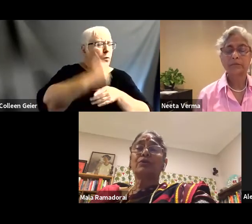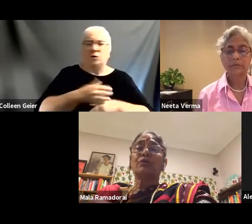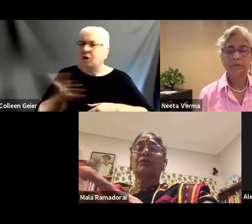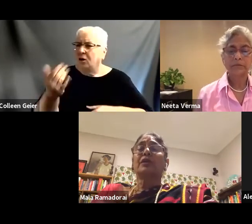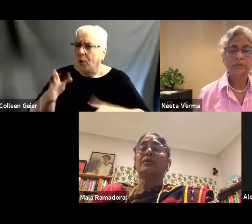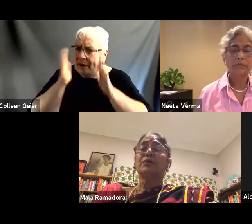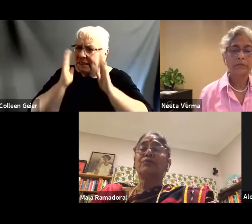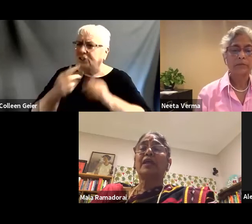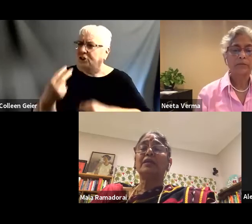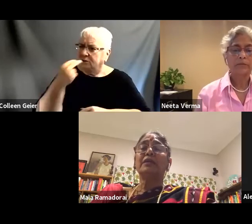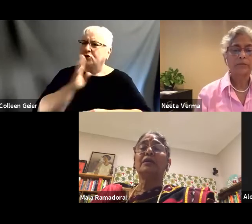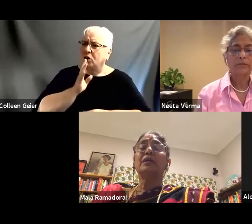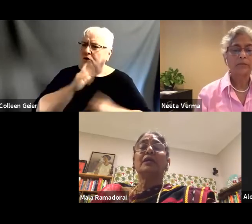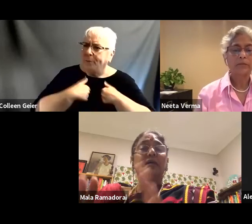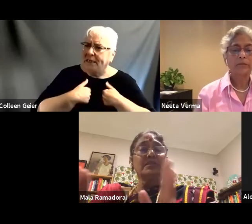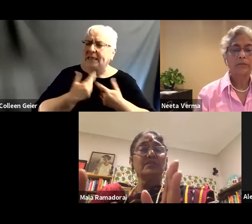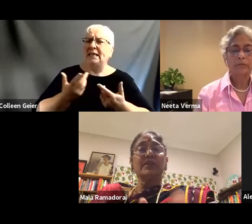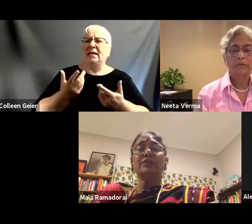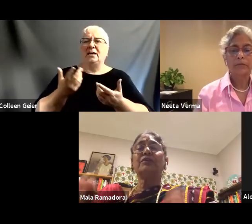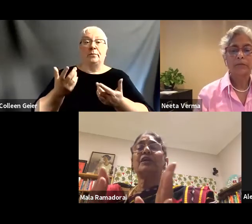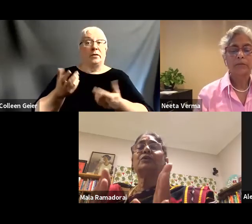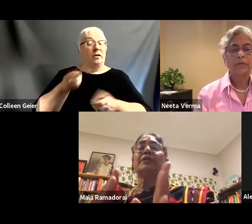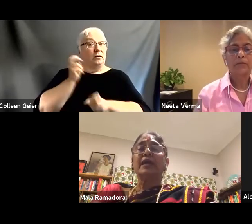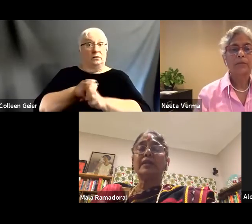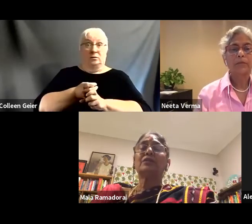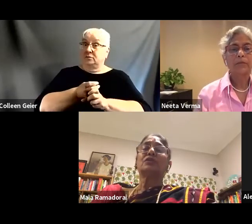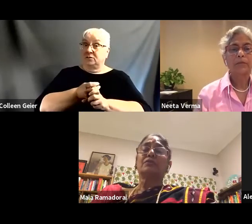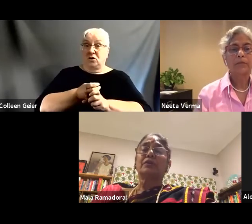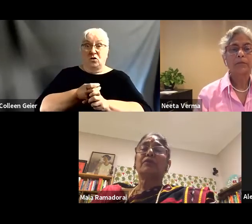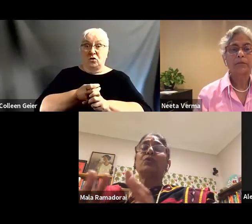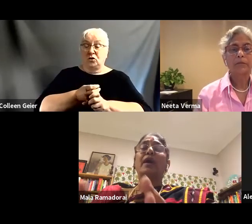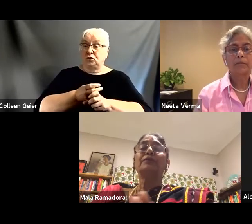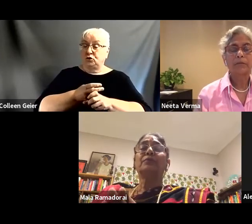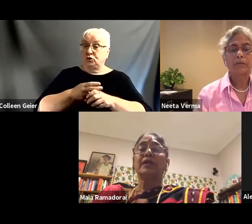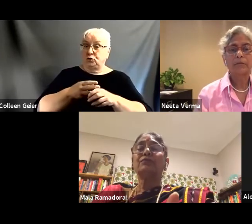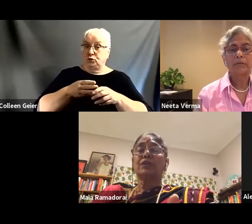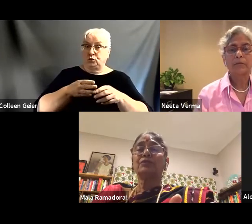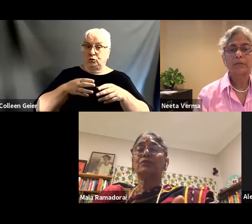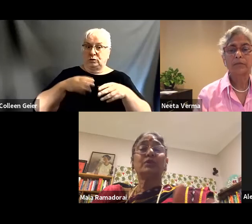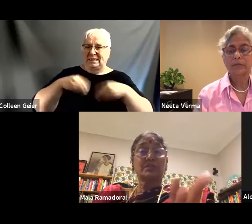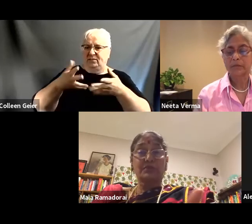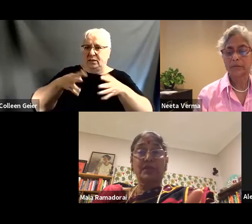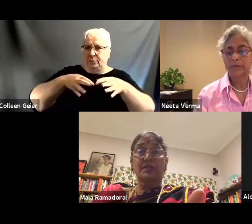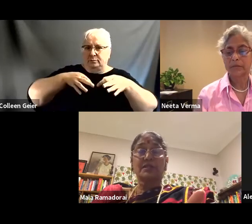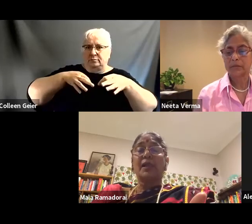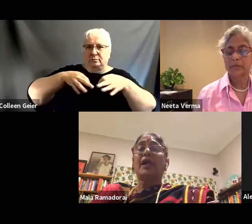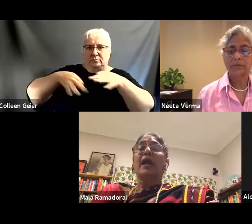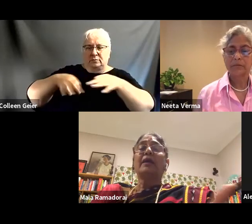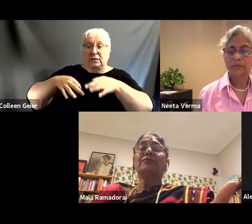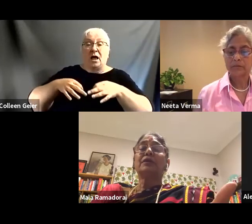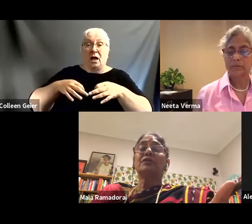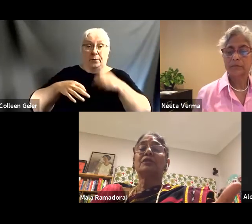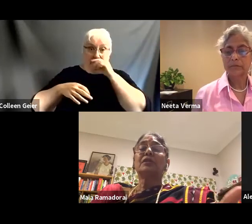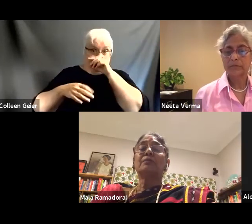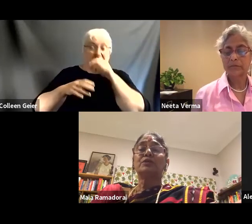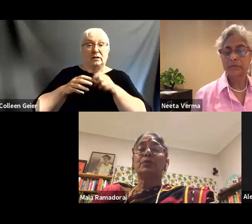to your friend here. It's very difficult to direct children. When you have them right in front of you, it's difficult. I